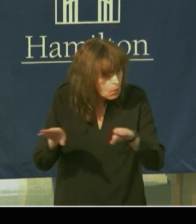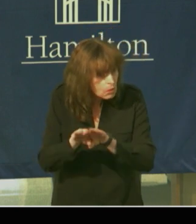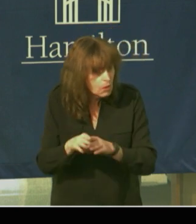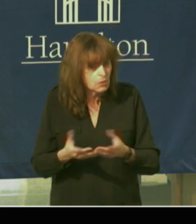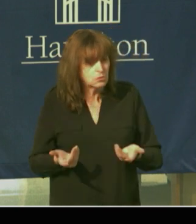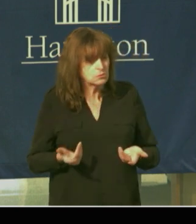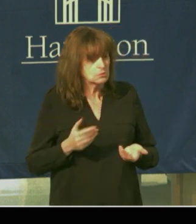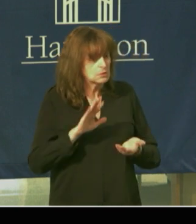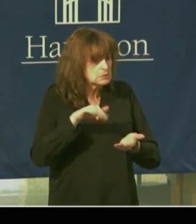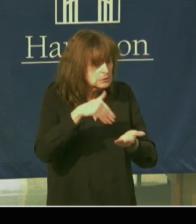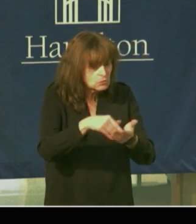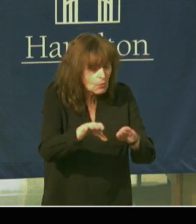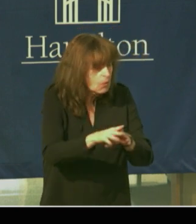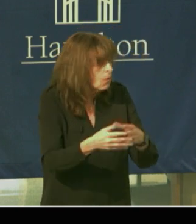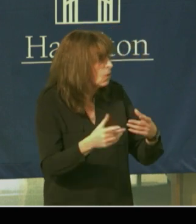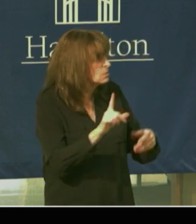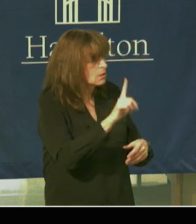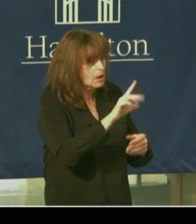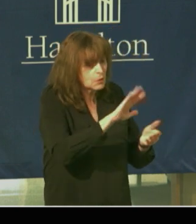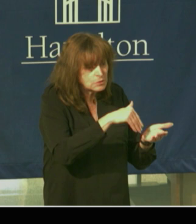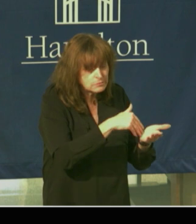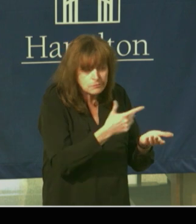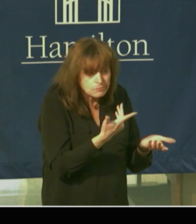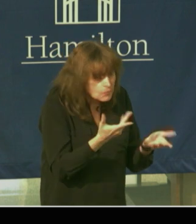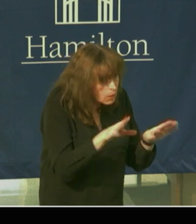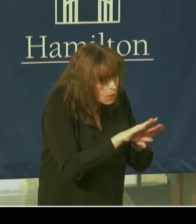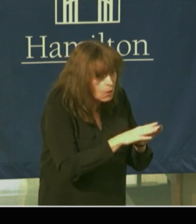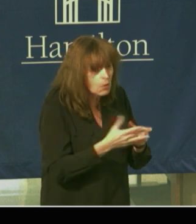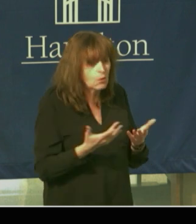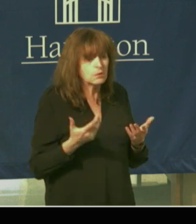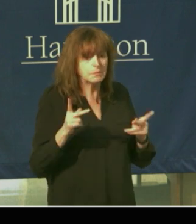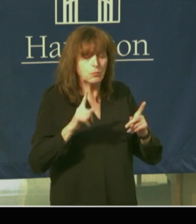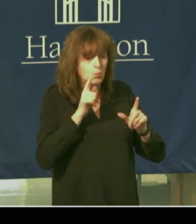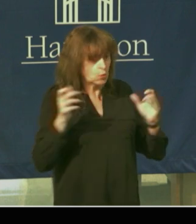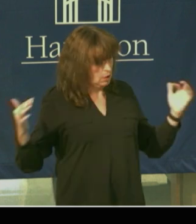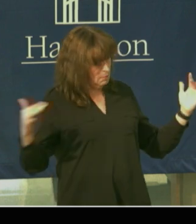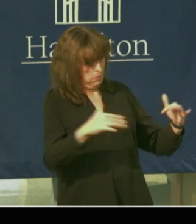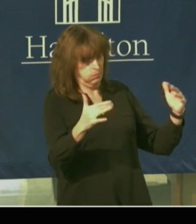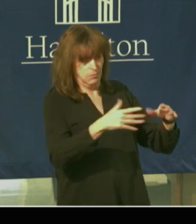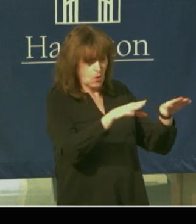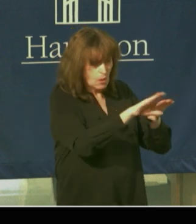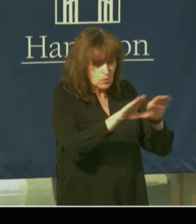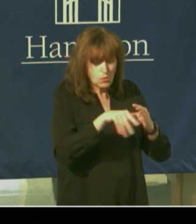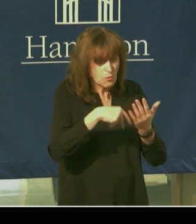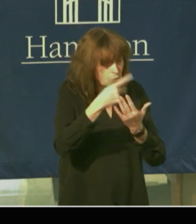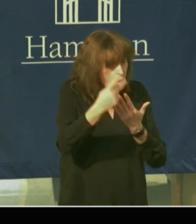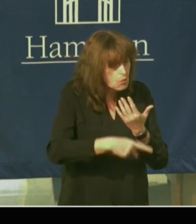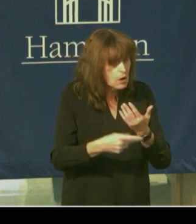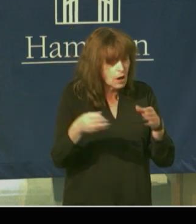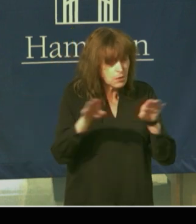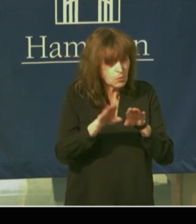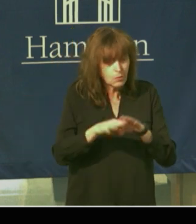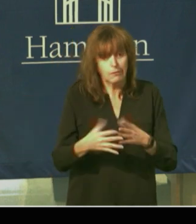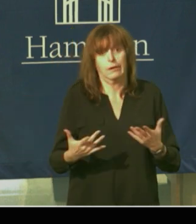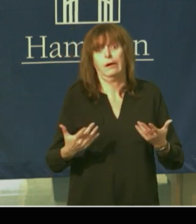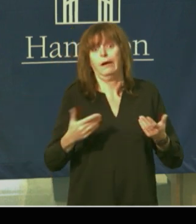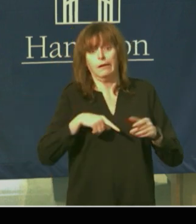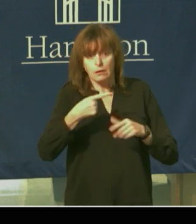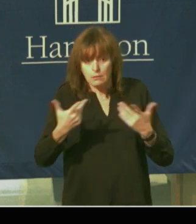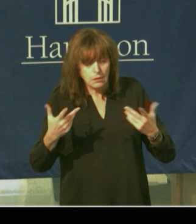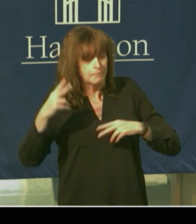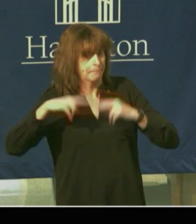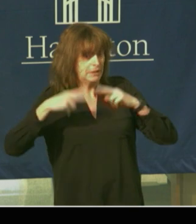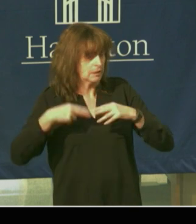naturally congregate, we stopped those programs immediately, then took the step to close the facilities altogether. We have most